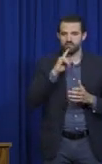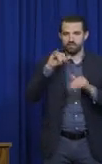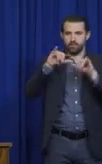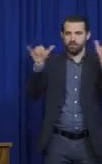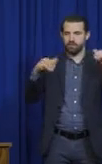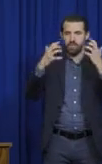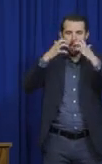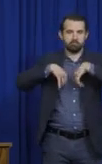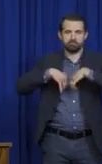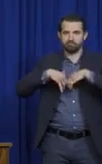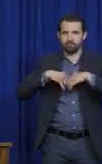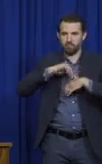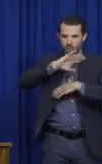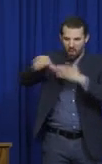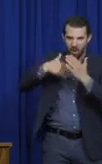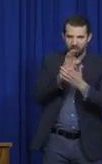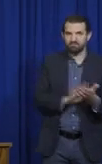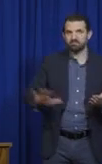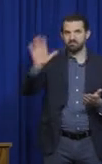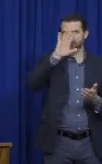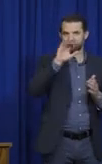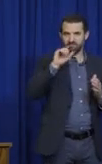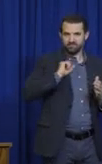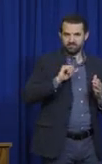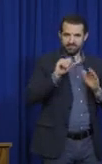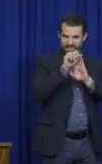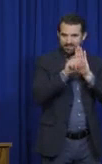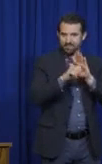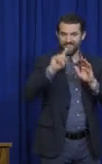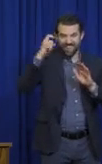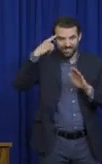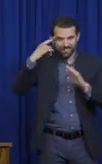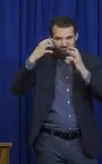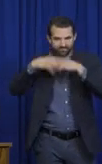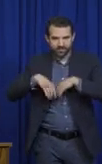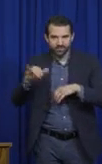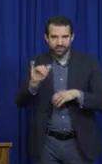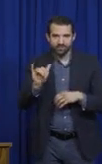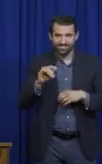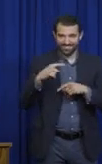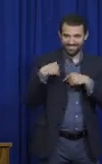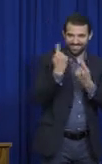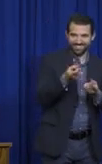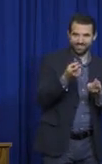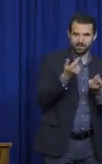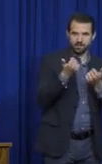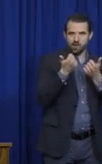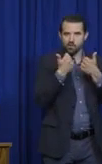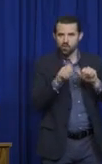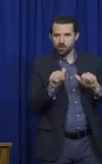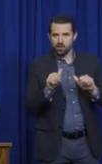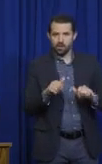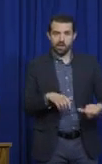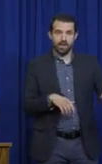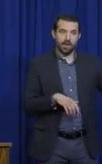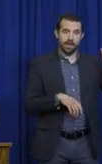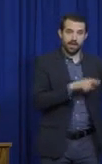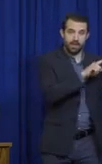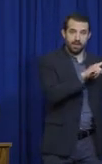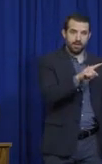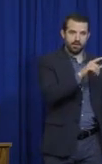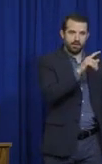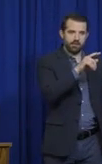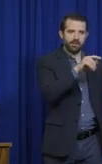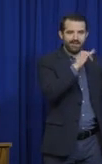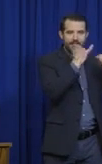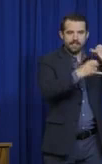state government. And since then, we moved to an alphabetized system for the phone lines, but the